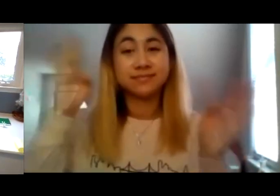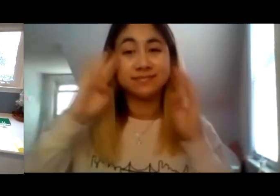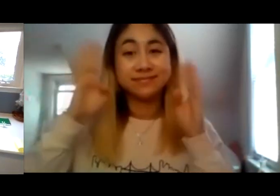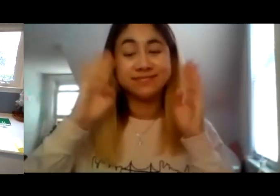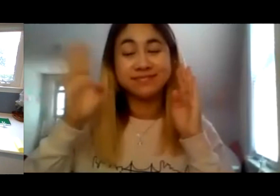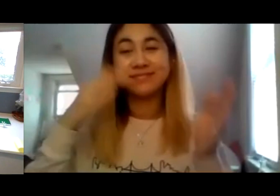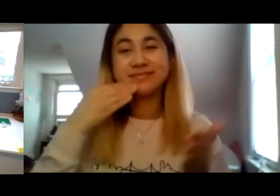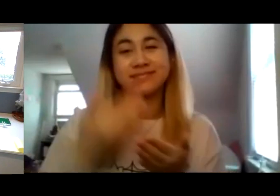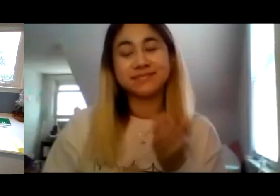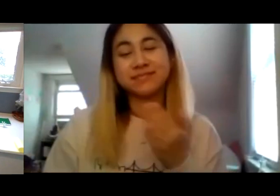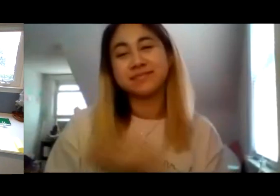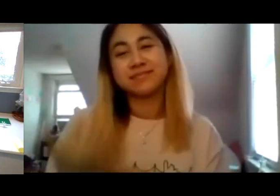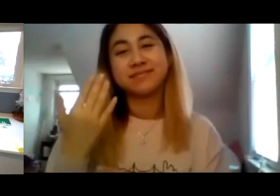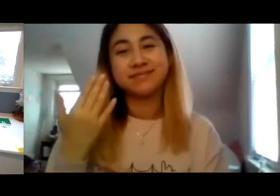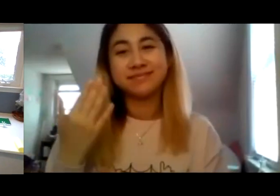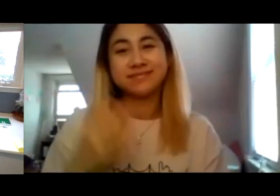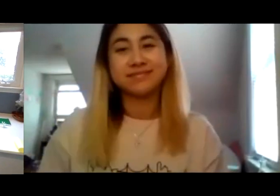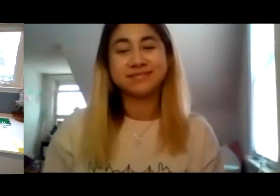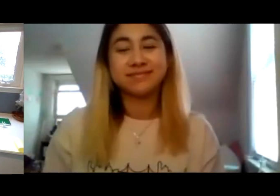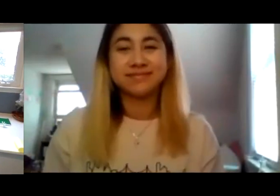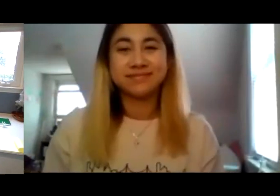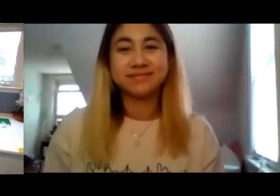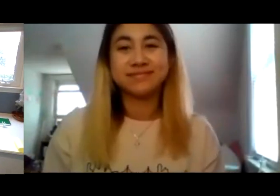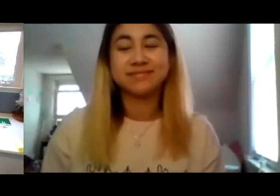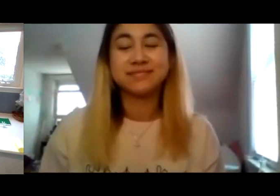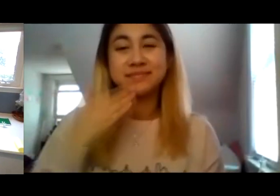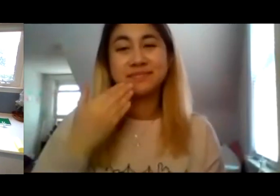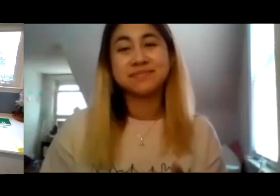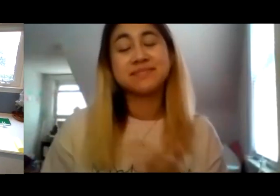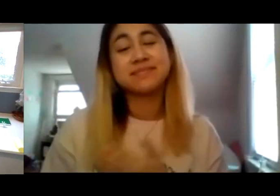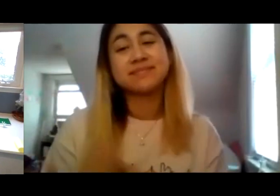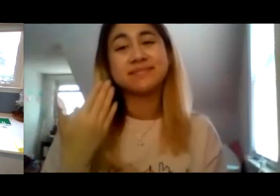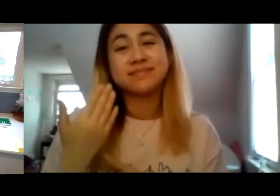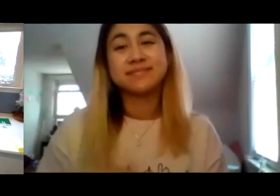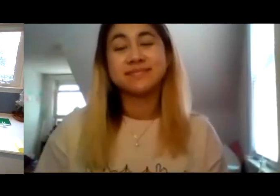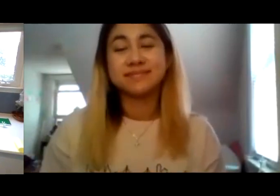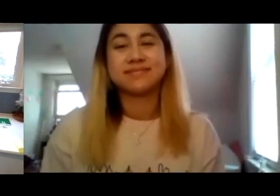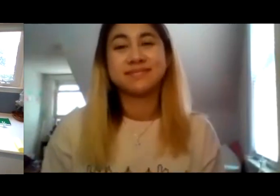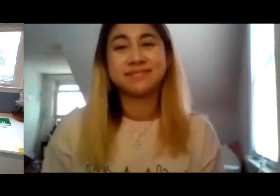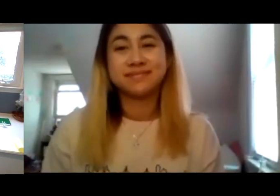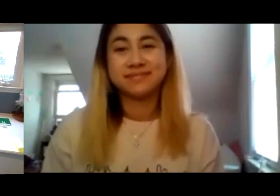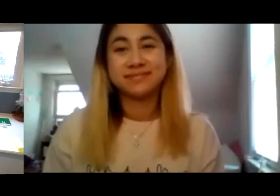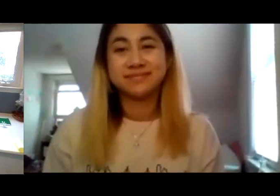Hello, good morning, everybody. Good morning.